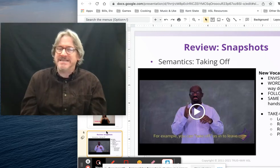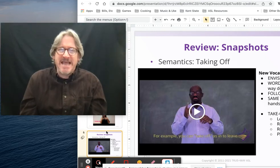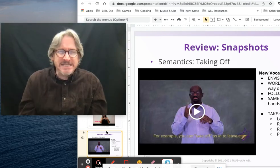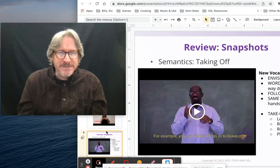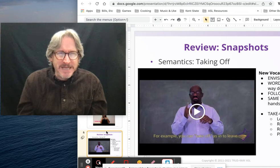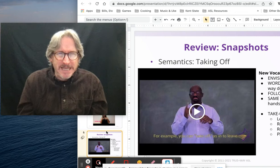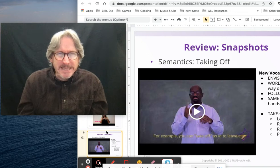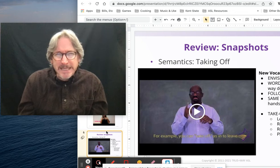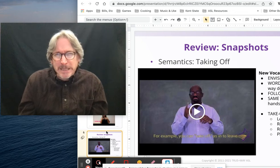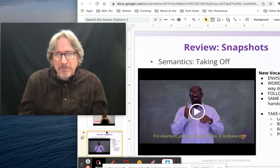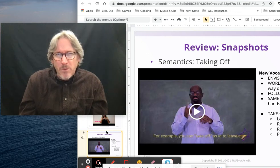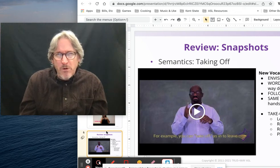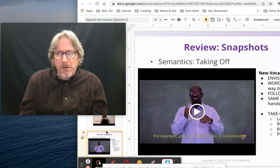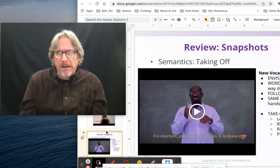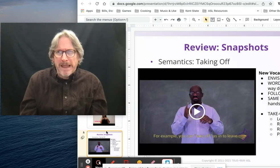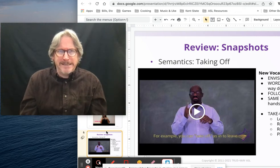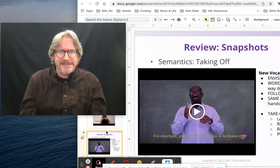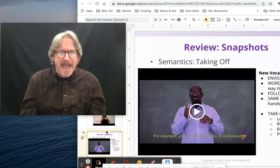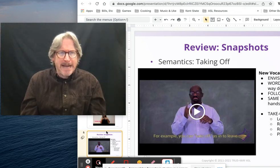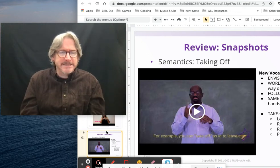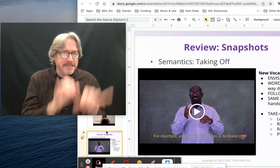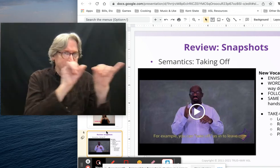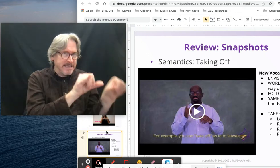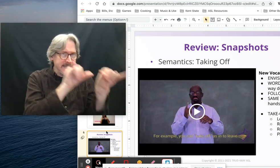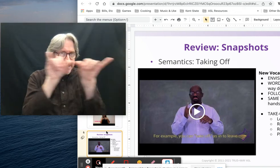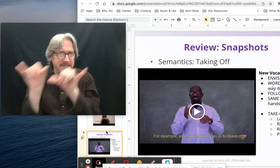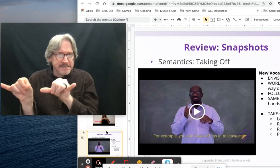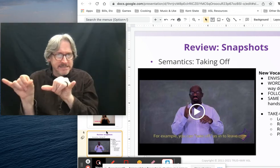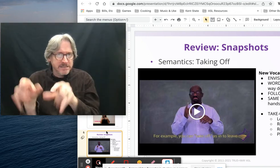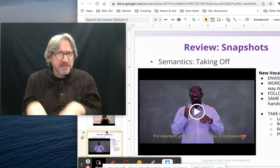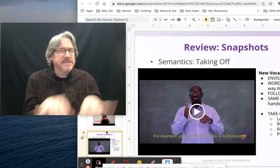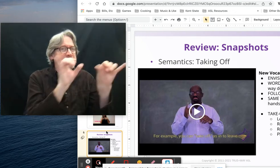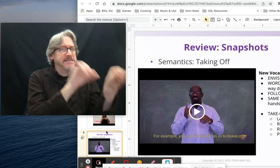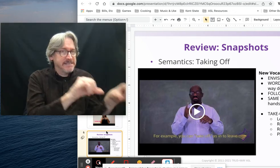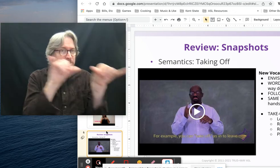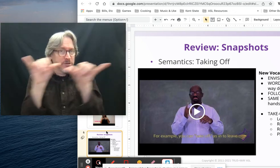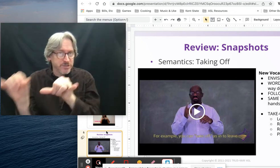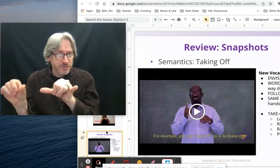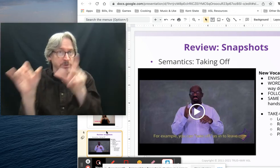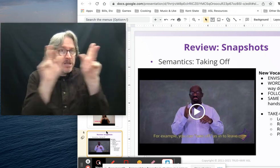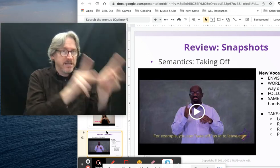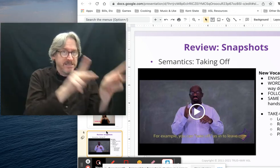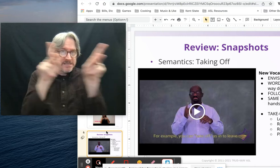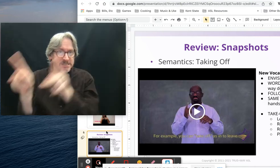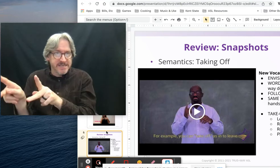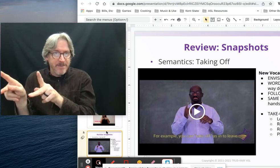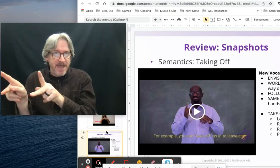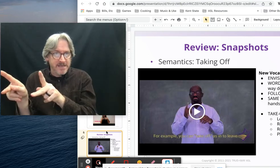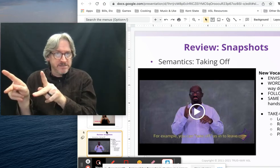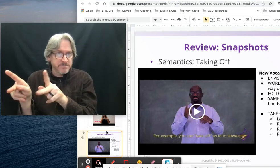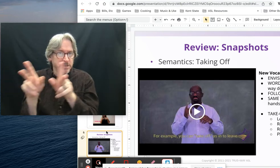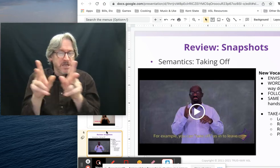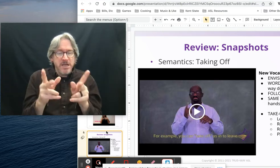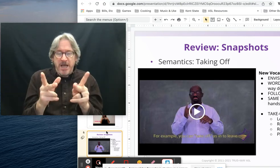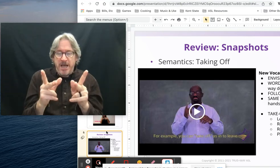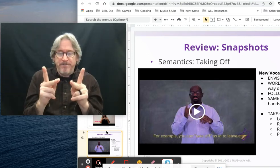It tends to be a little more exact than this. This is similar to this is the same